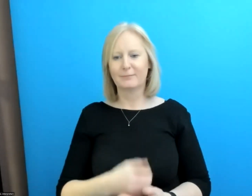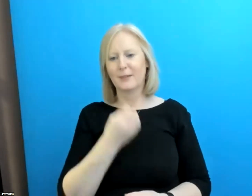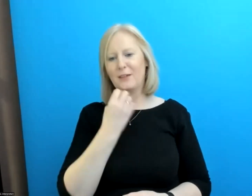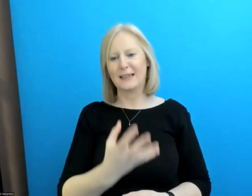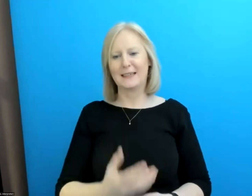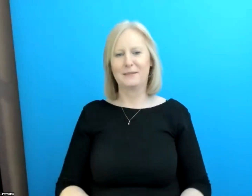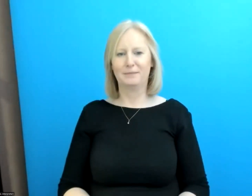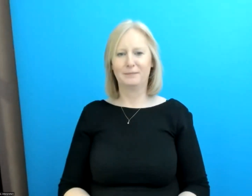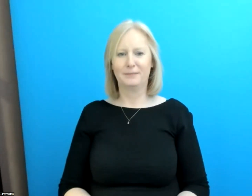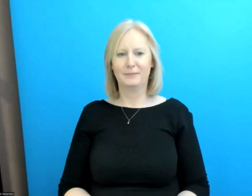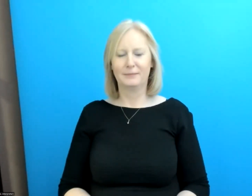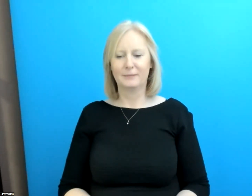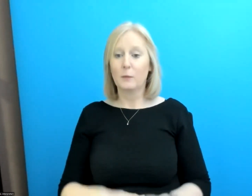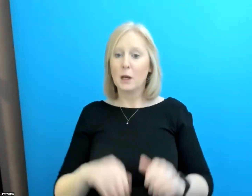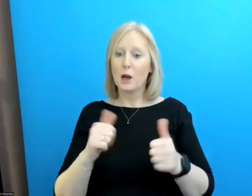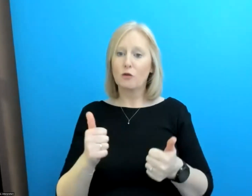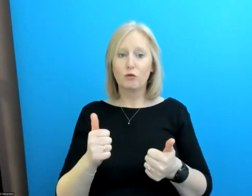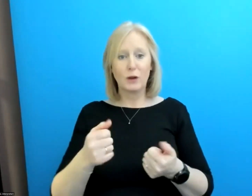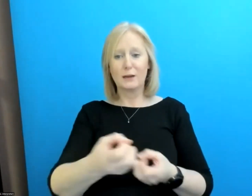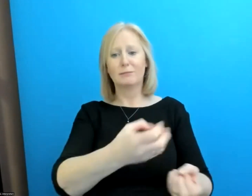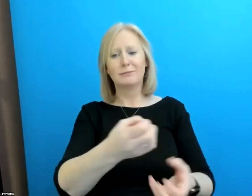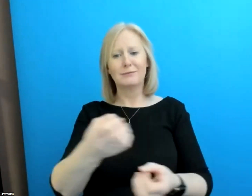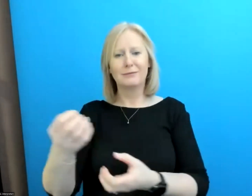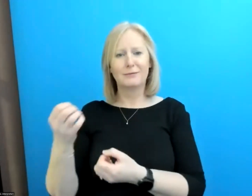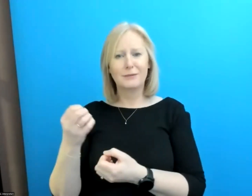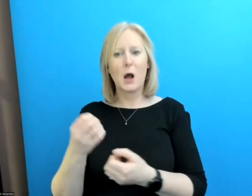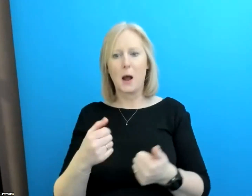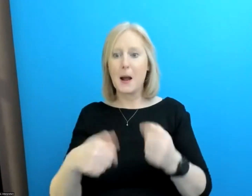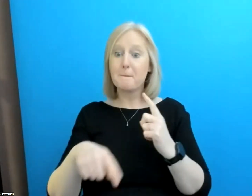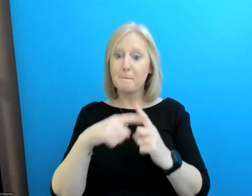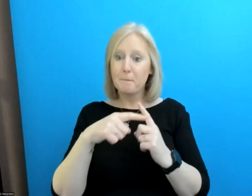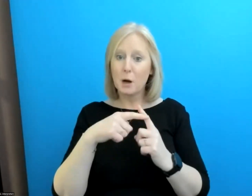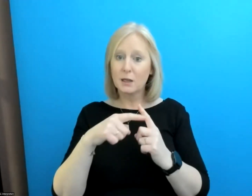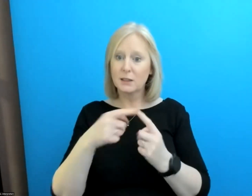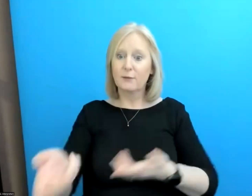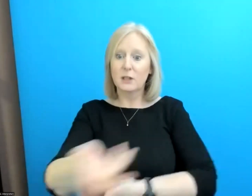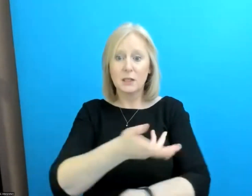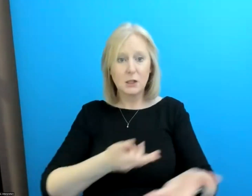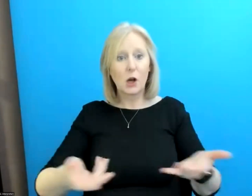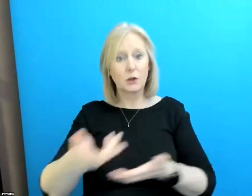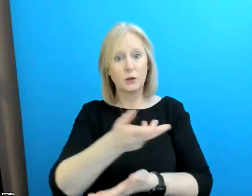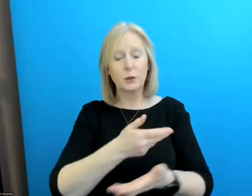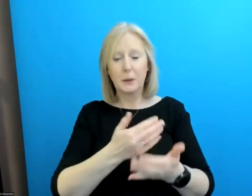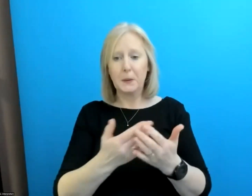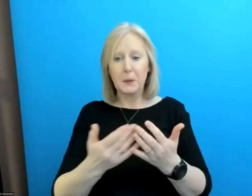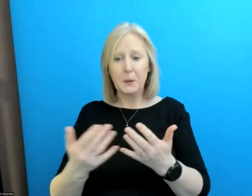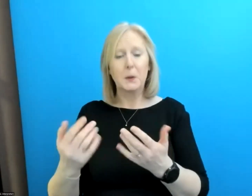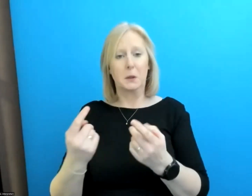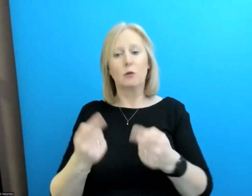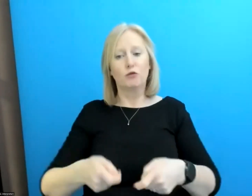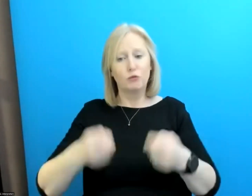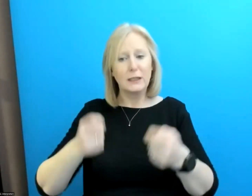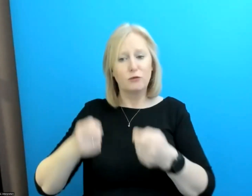fantastic. It's been really great to hear that you all had such positive kind of discussions, and that so many important points were